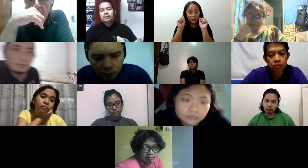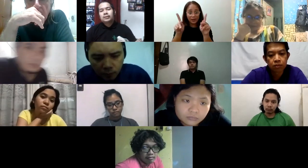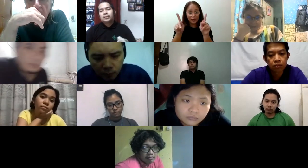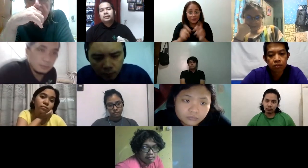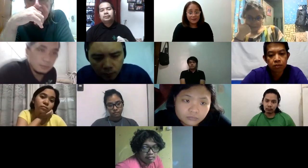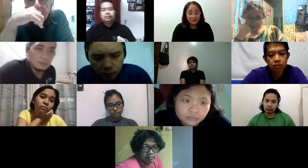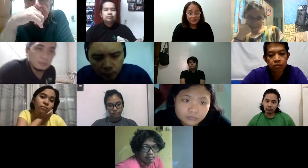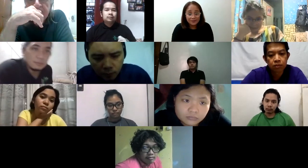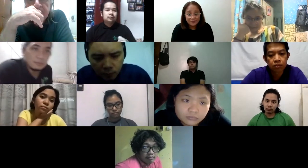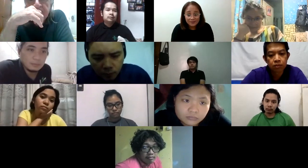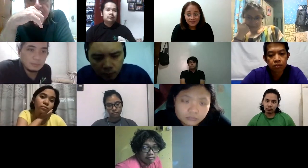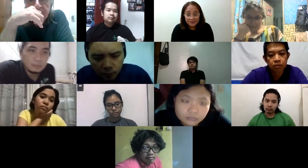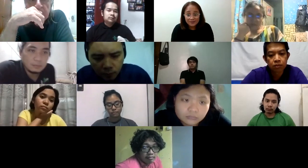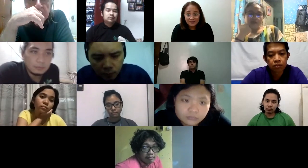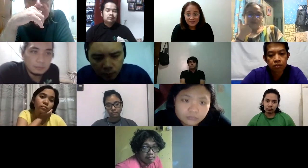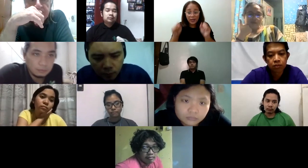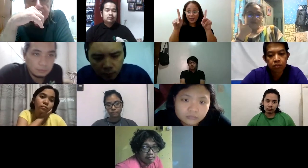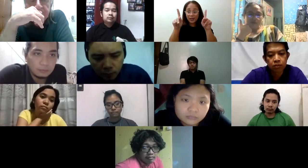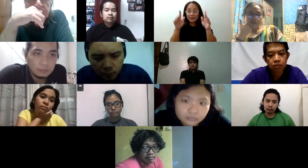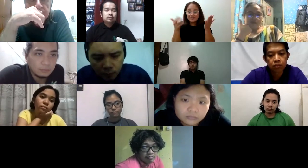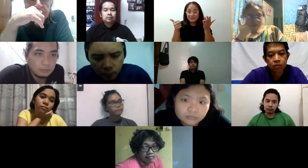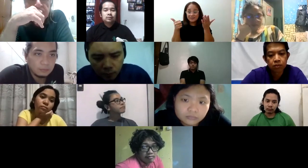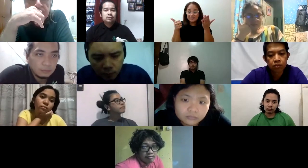Okay? Yeah.